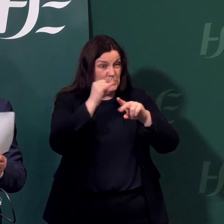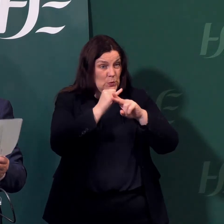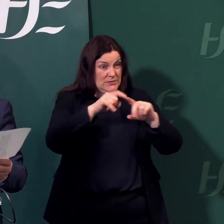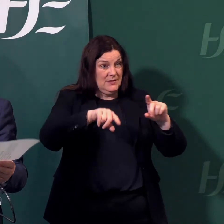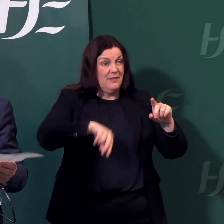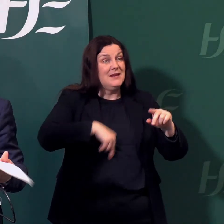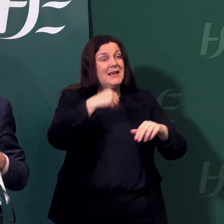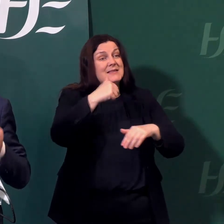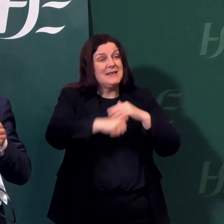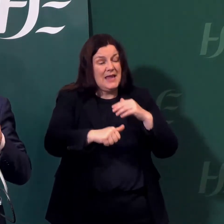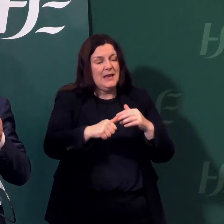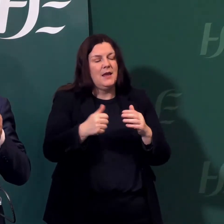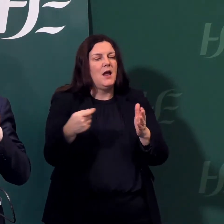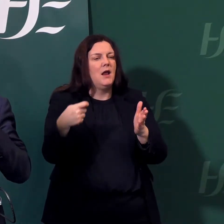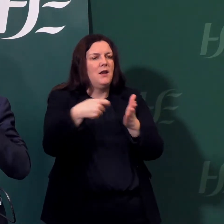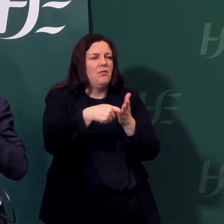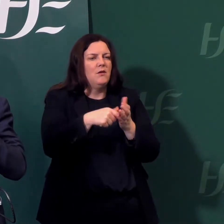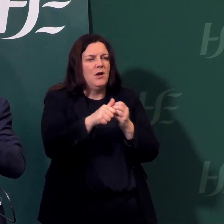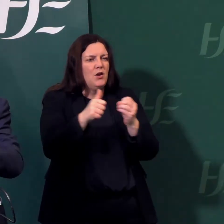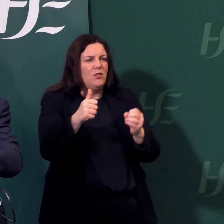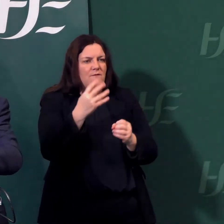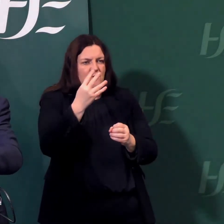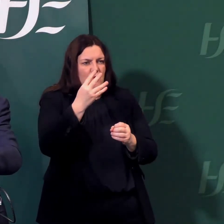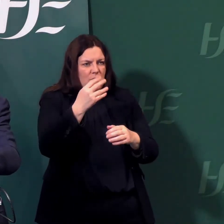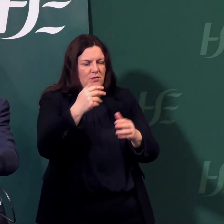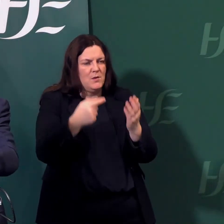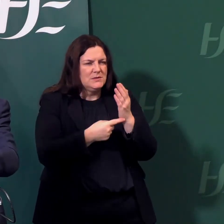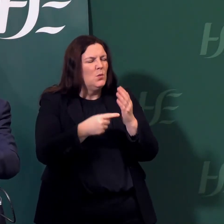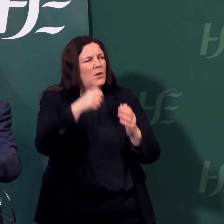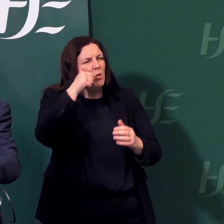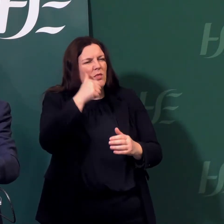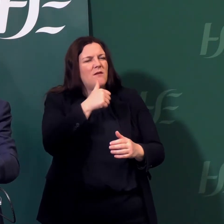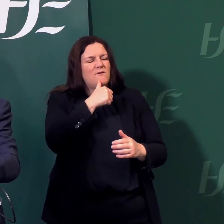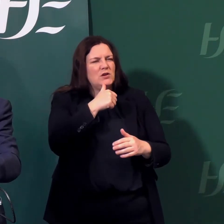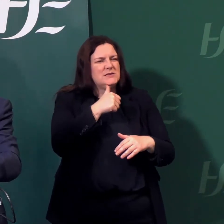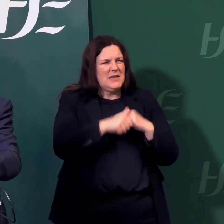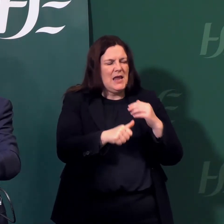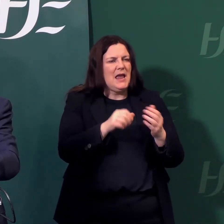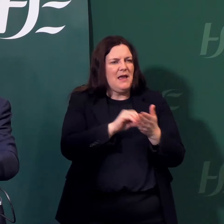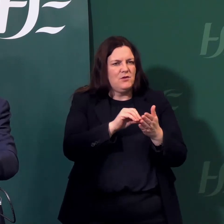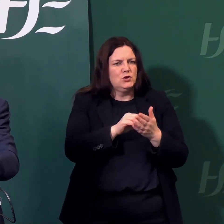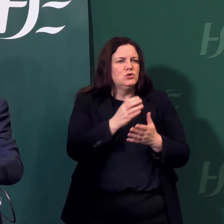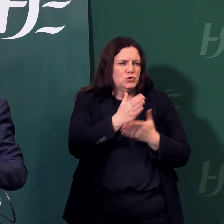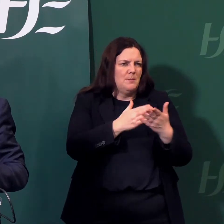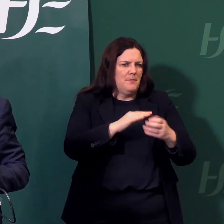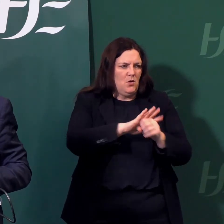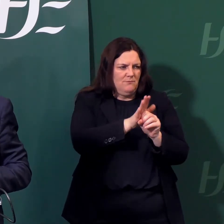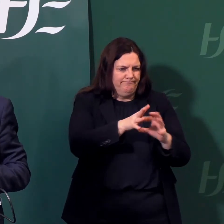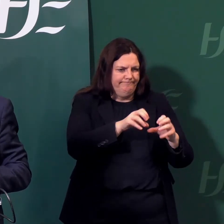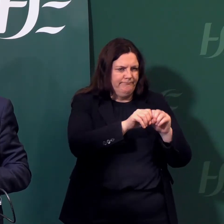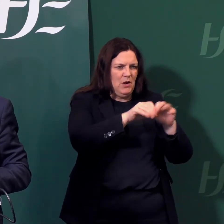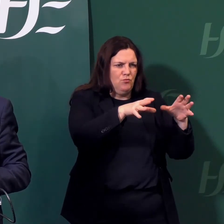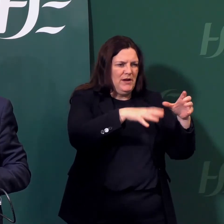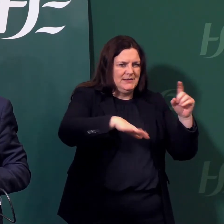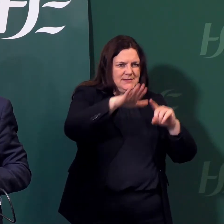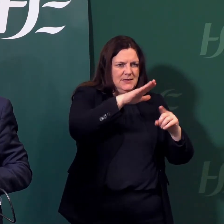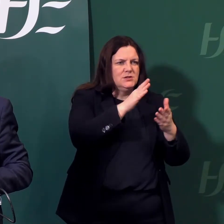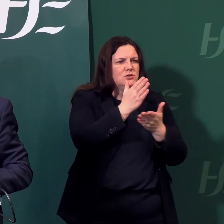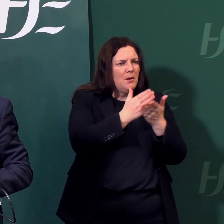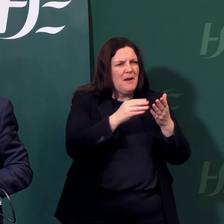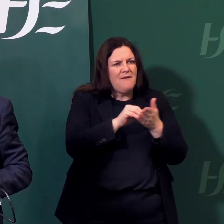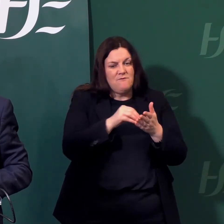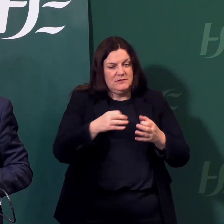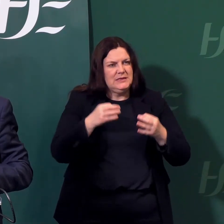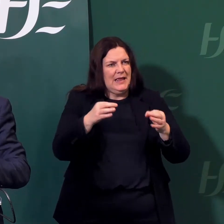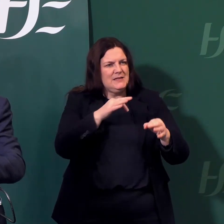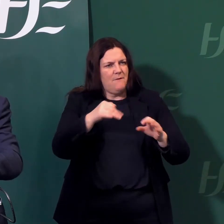day, a further 4,000. We did know that the first day would be probably a build-up of some cases identified late the previous week or